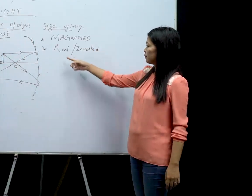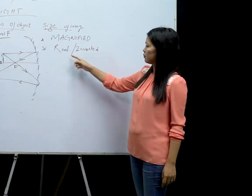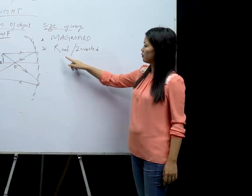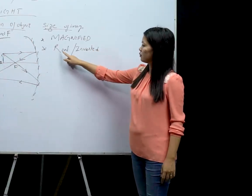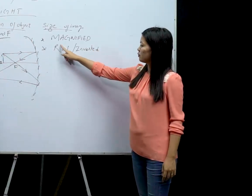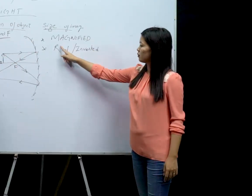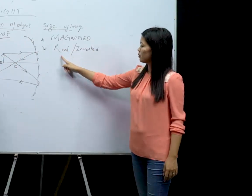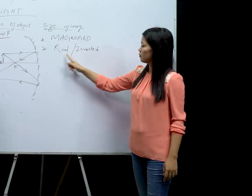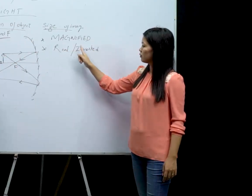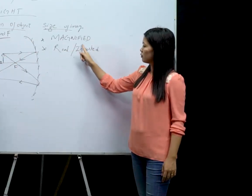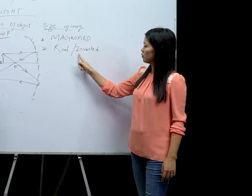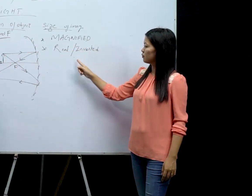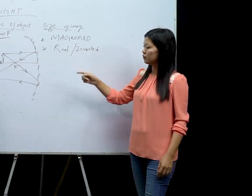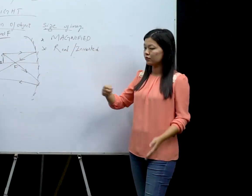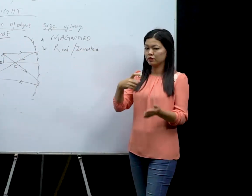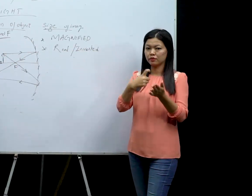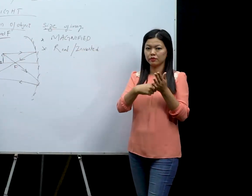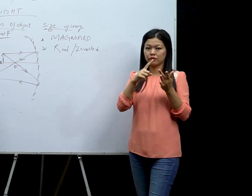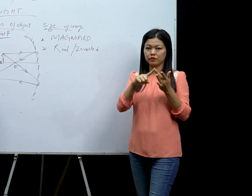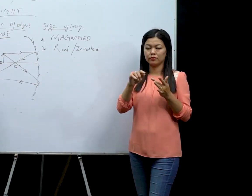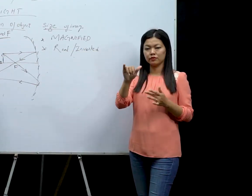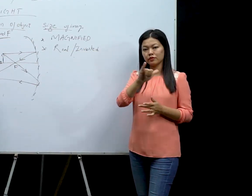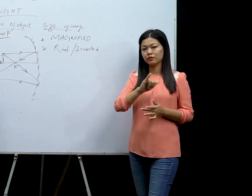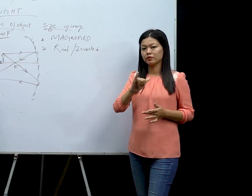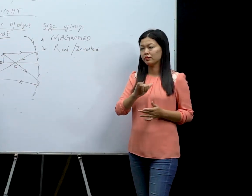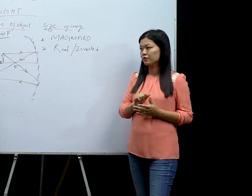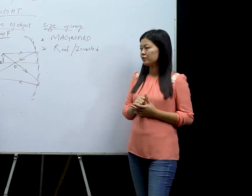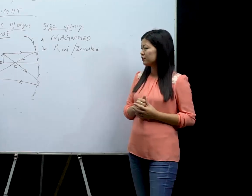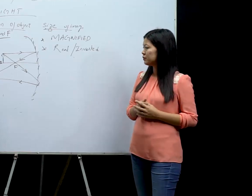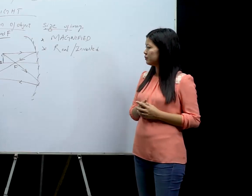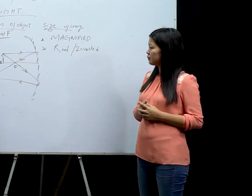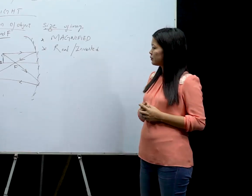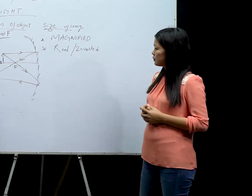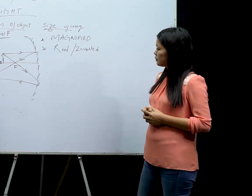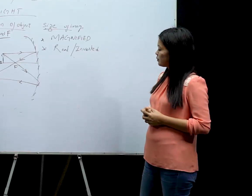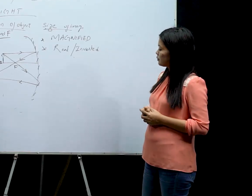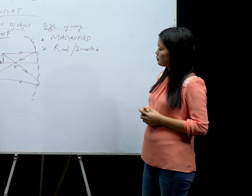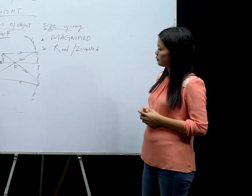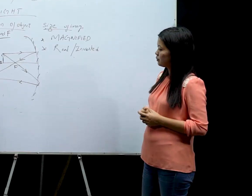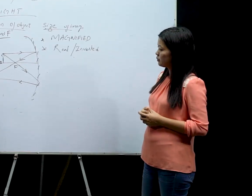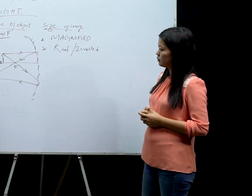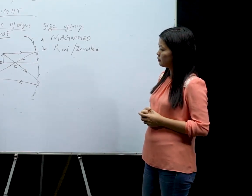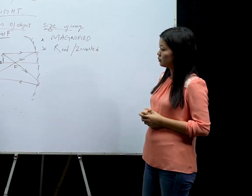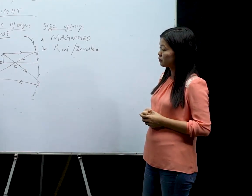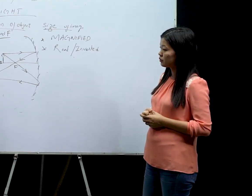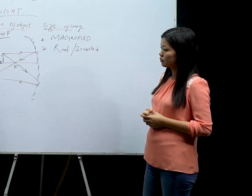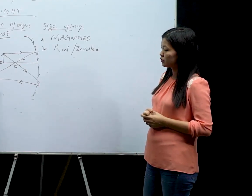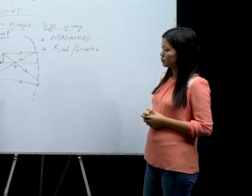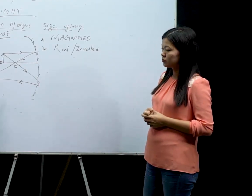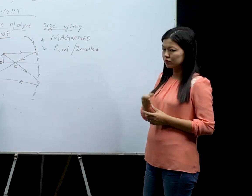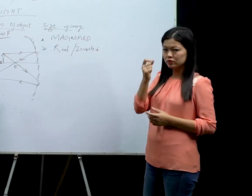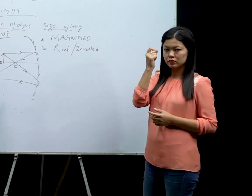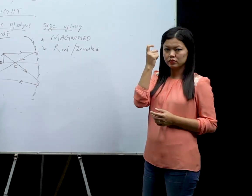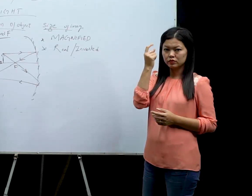Clear? Real inverted image. Okay, so students, now I'm sure you are getting